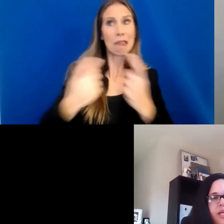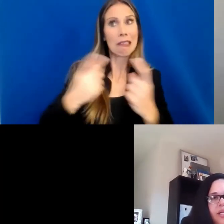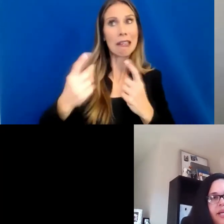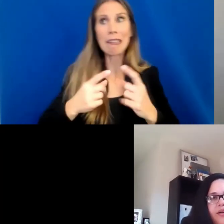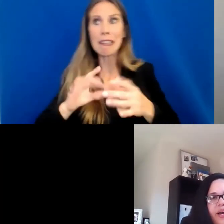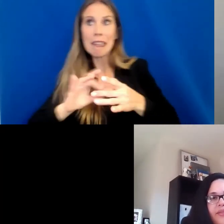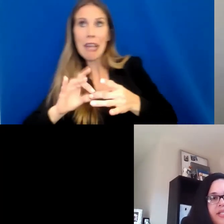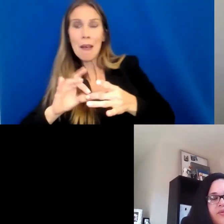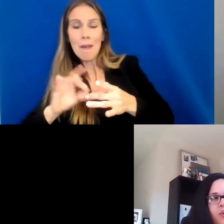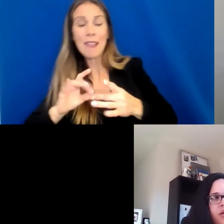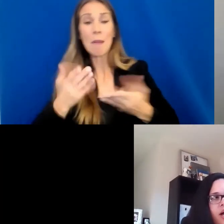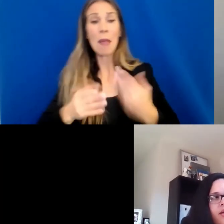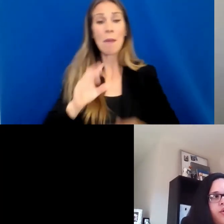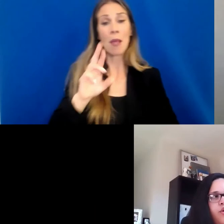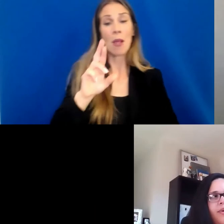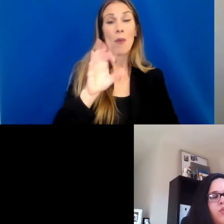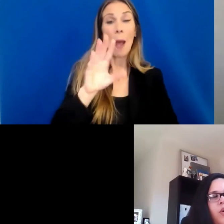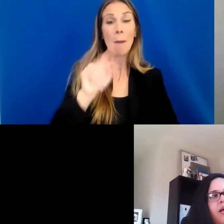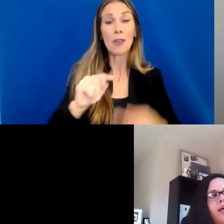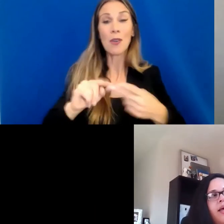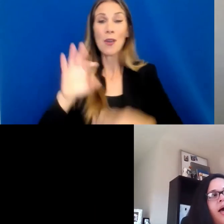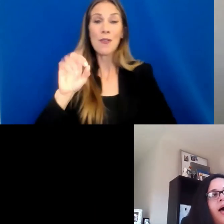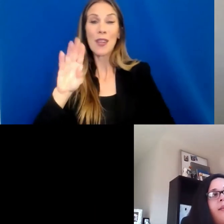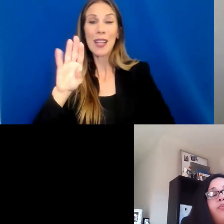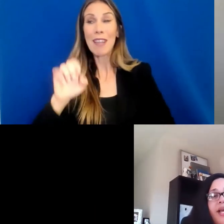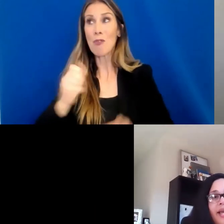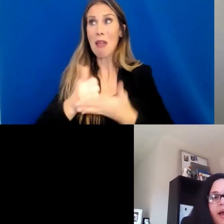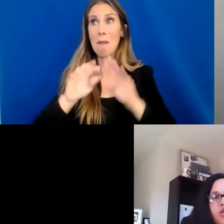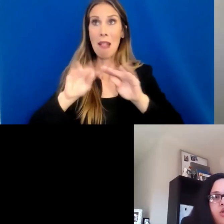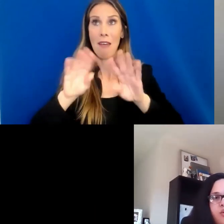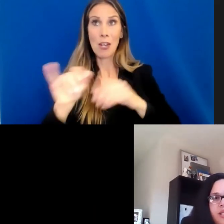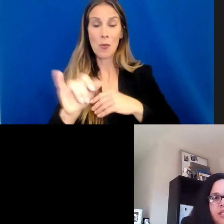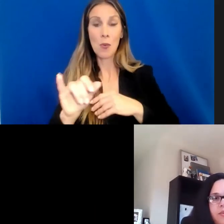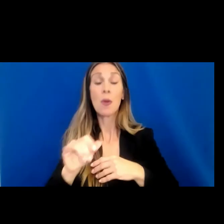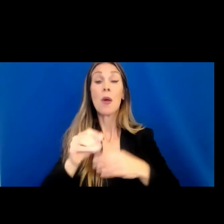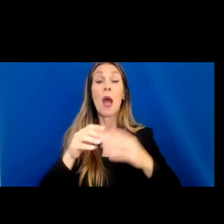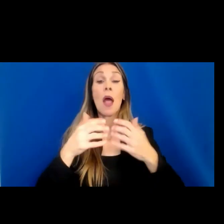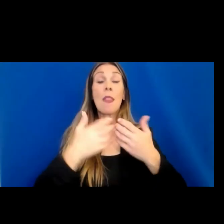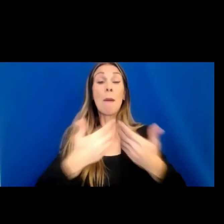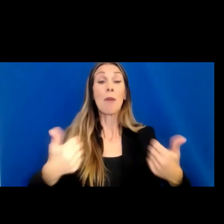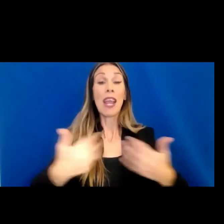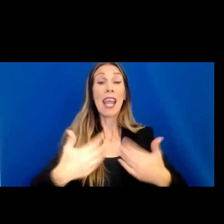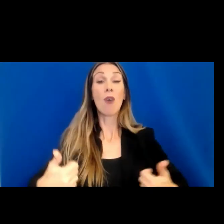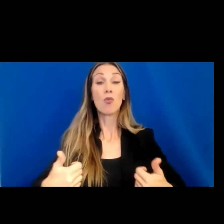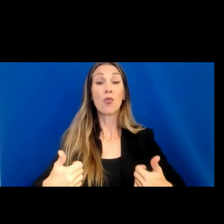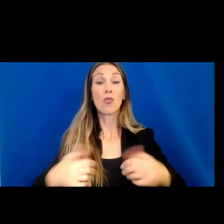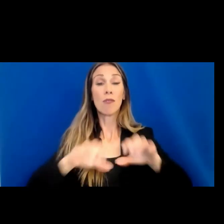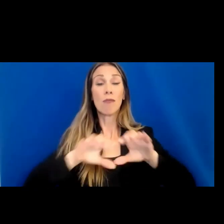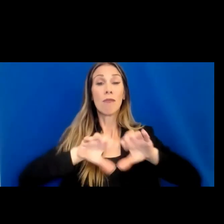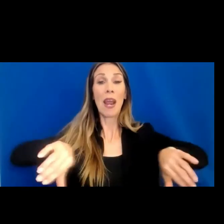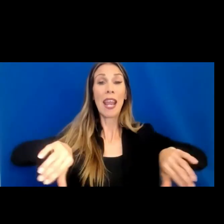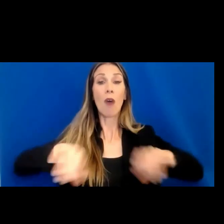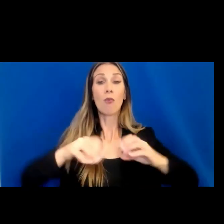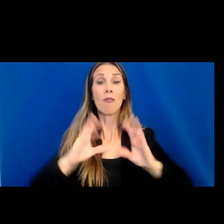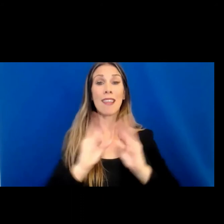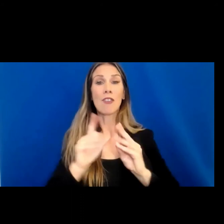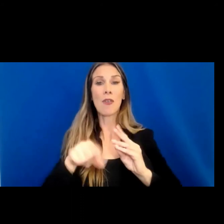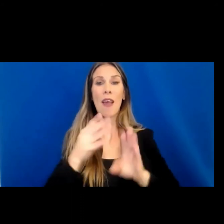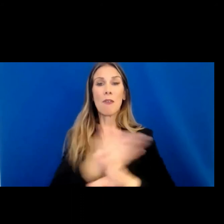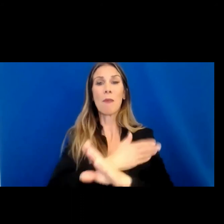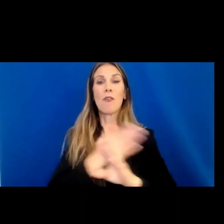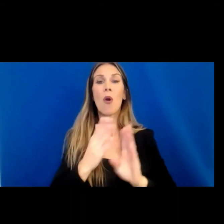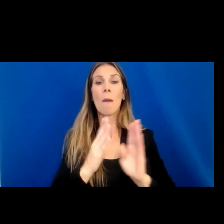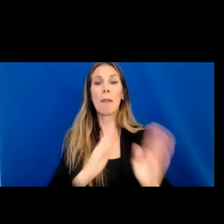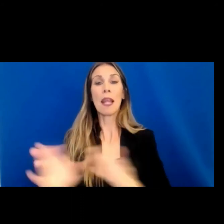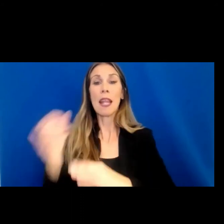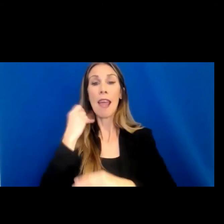and Felice, you can clarify this for the group as well. Breakouts do need to be pre-arranged. So if you are chairing a session or